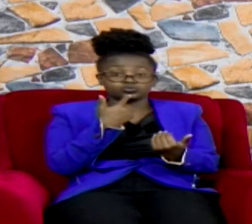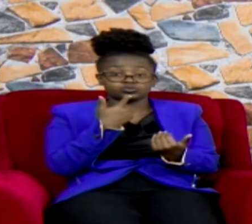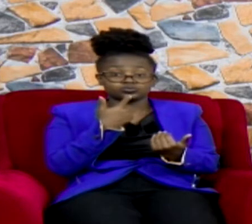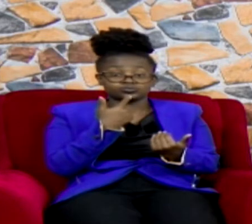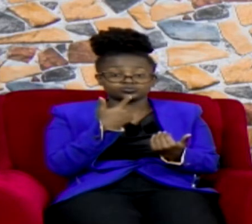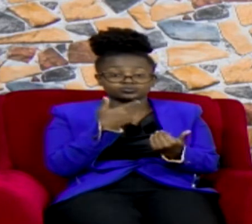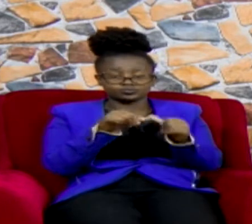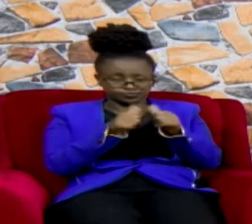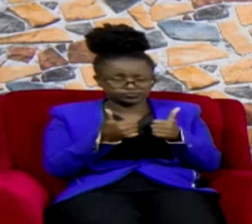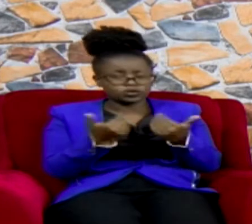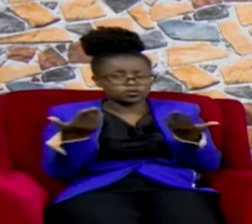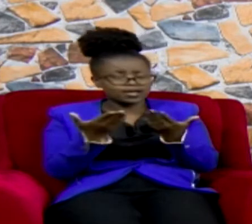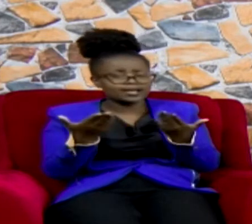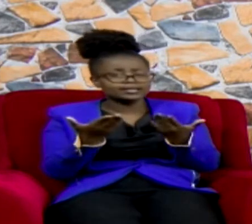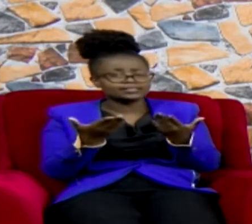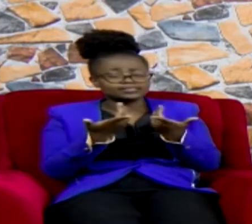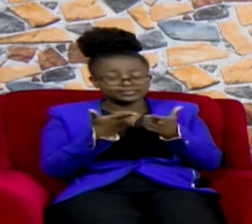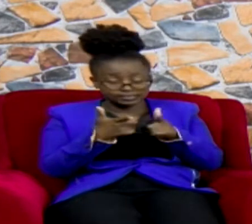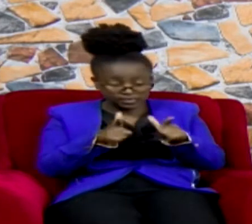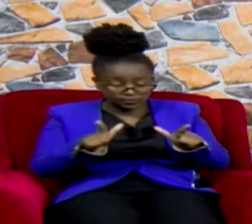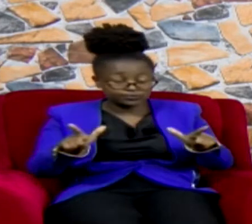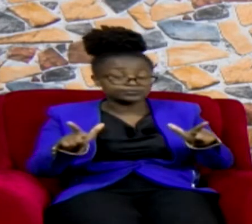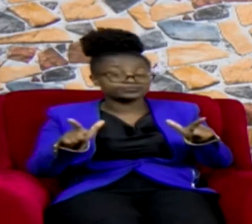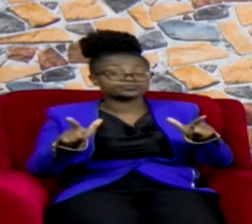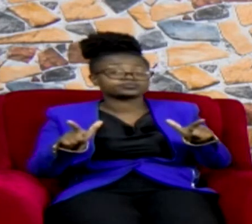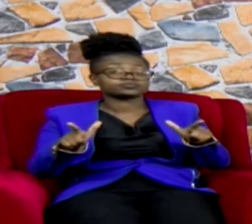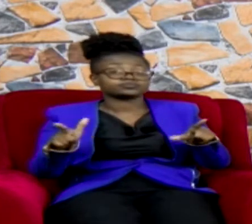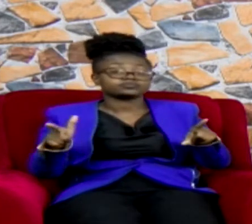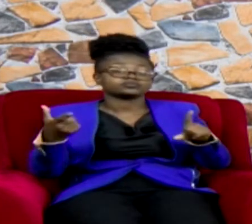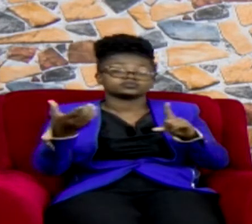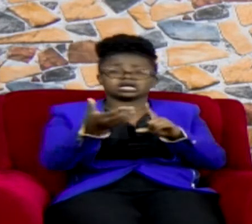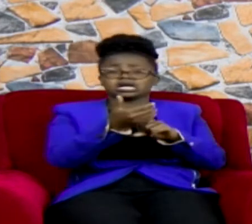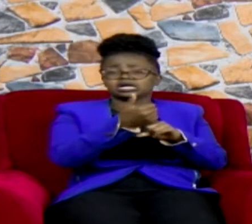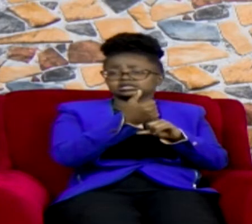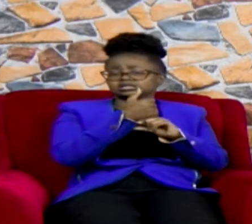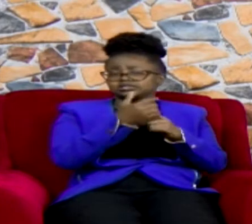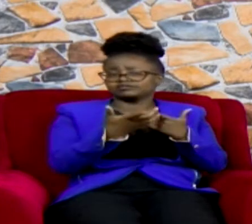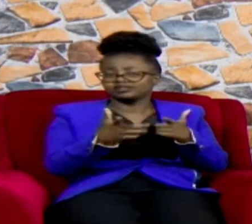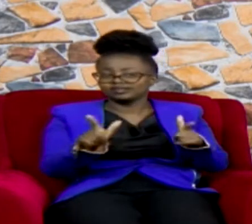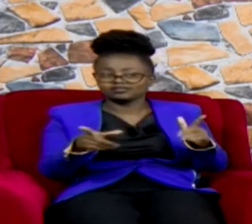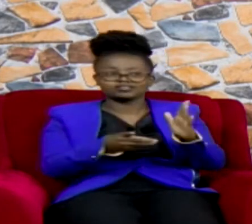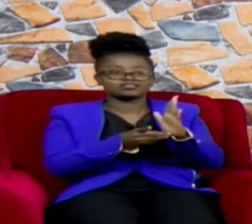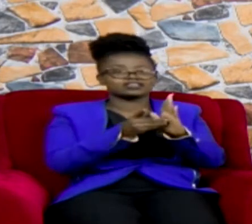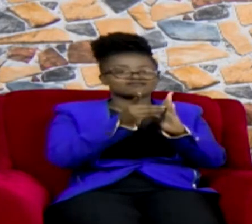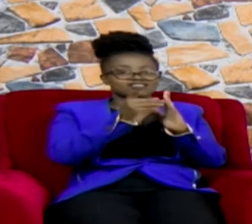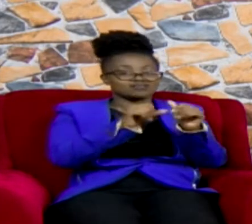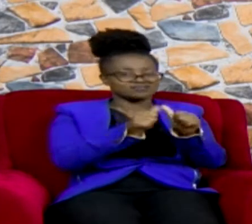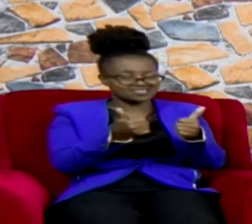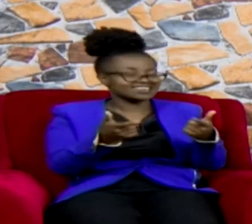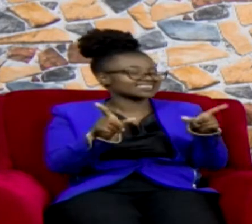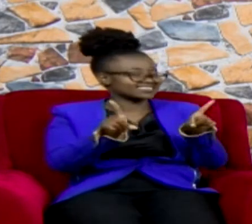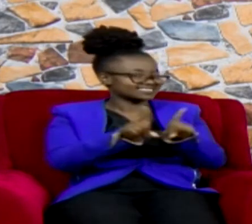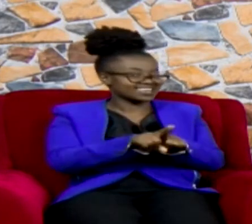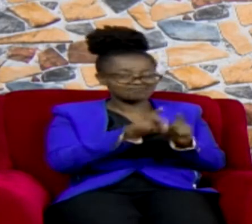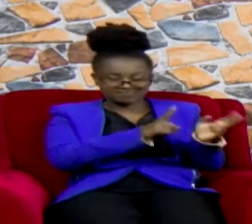functioning, whereby language, they achieve language and it will develop just like any other typical child. All right.